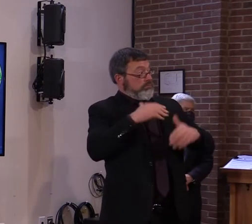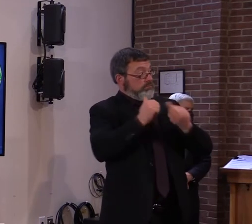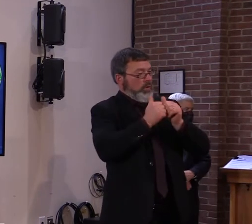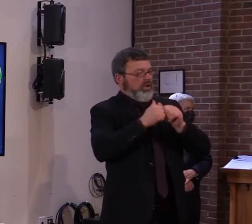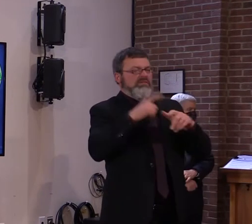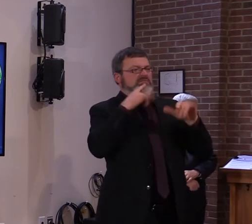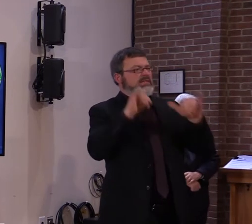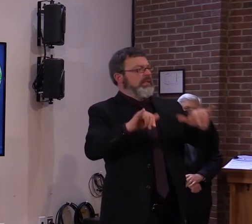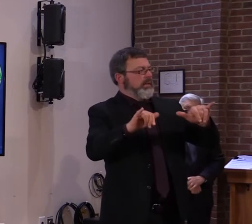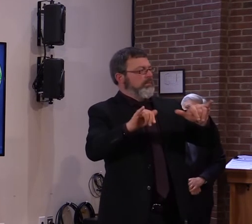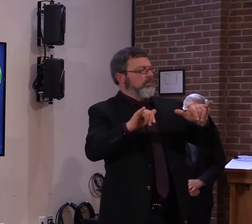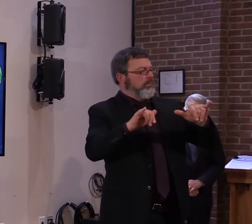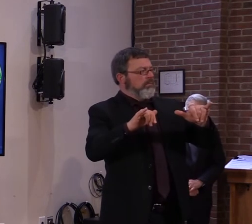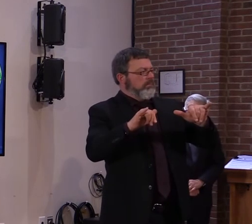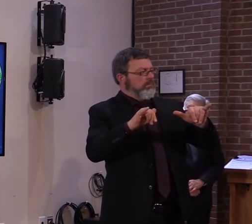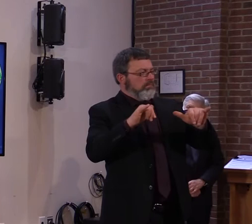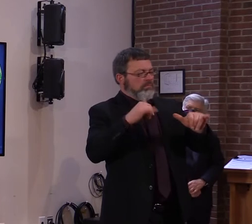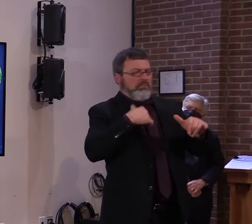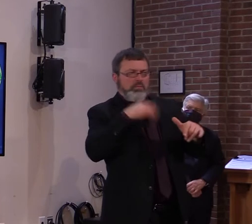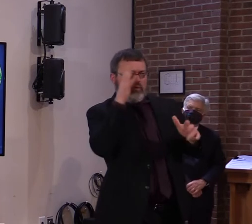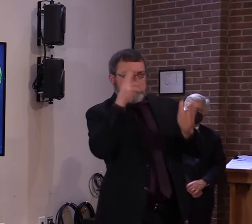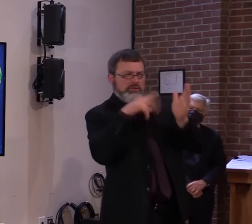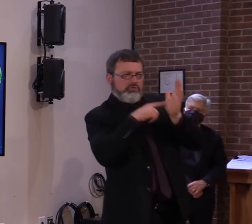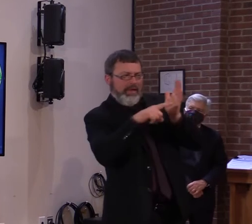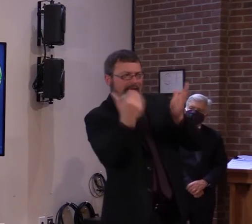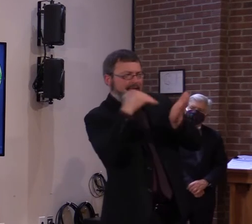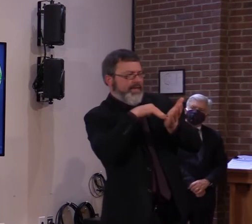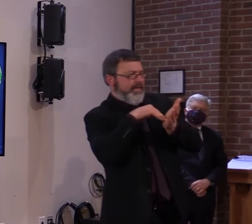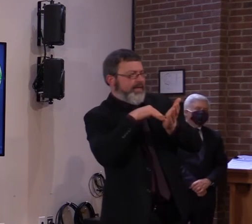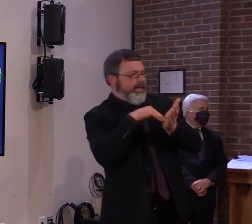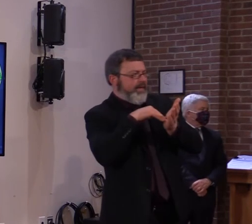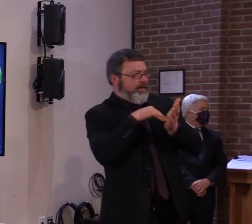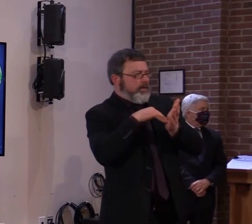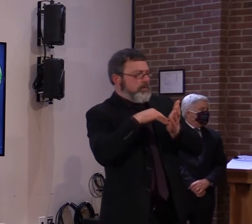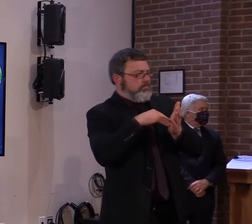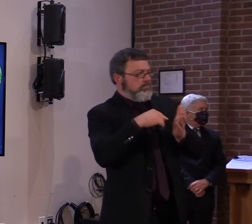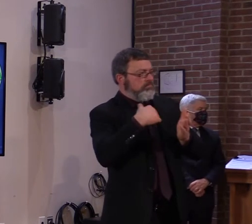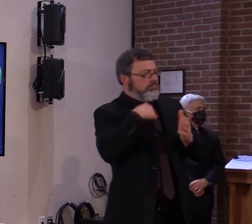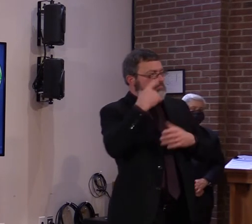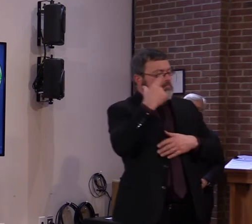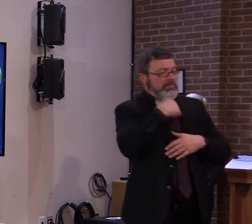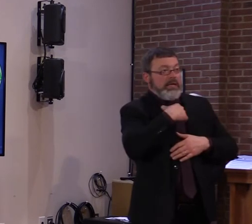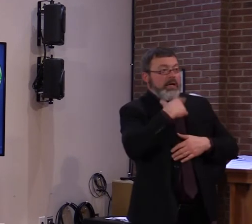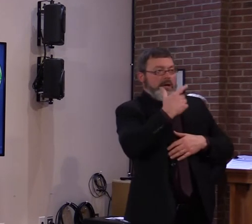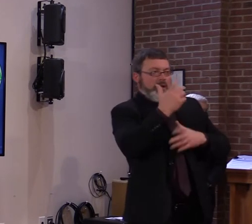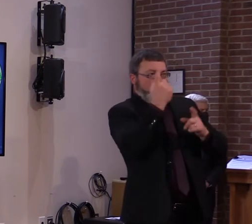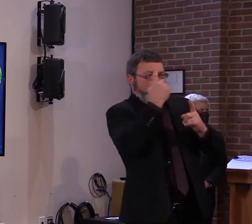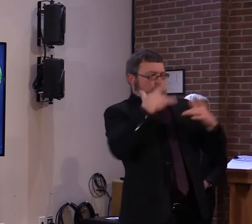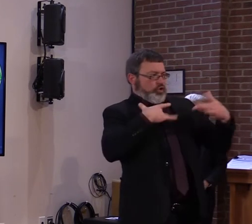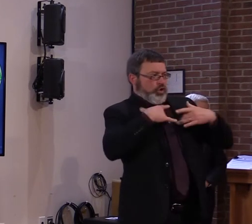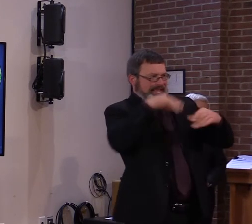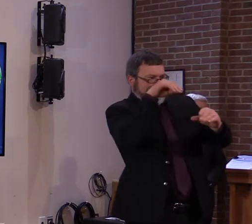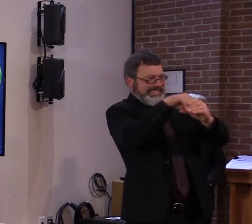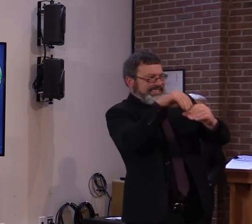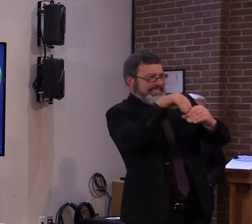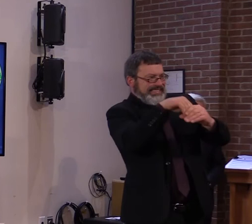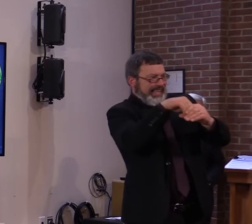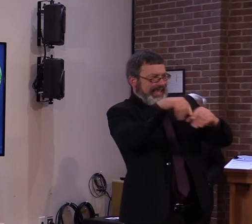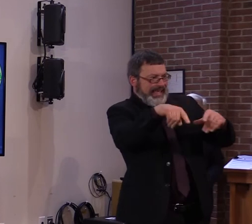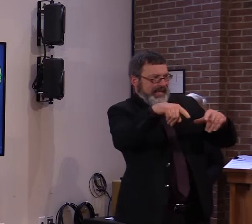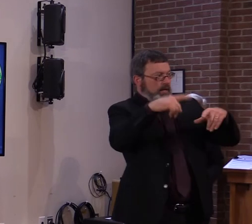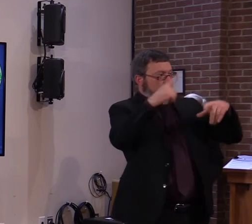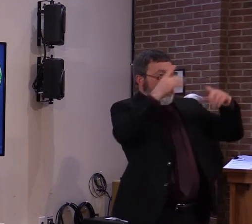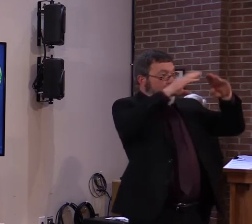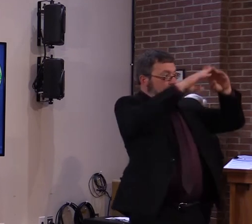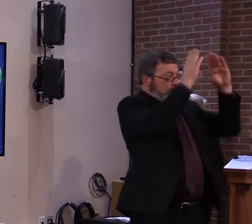that to be sure. But this is really about the household contacts, bringing people together from different households. And we